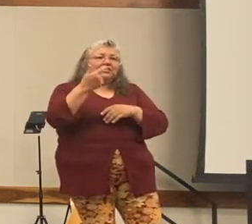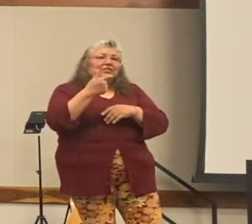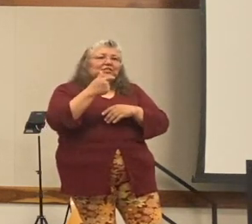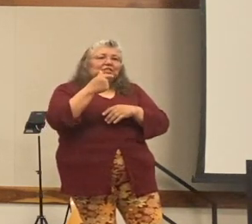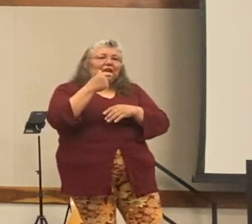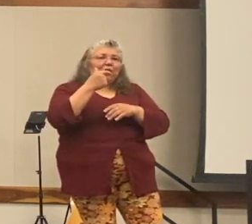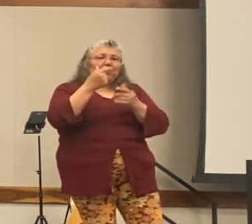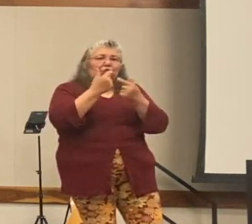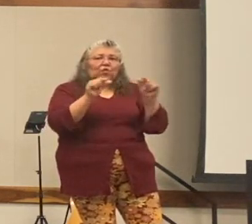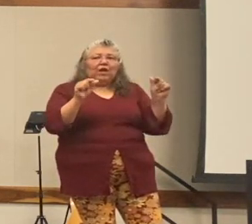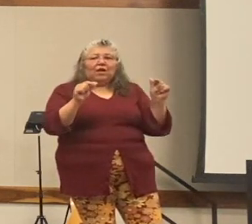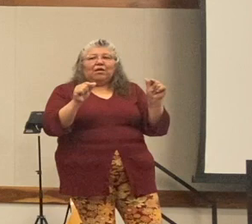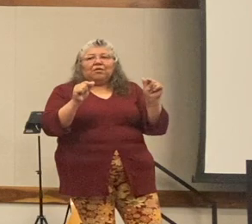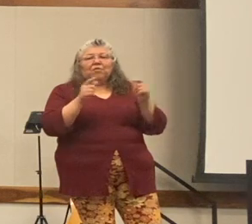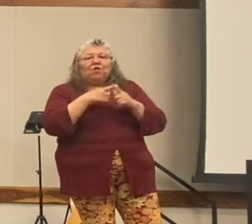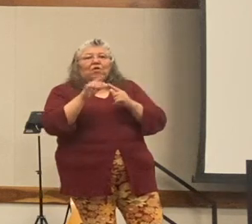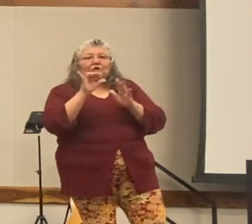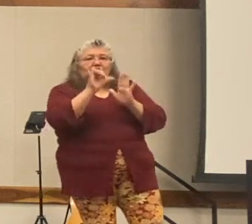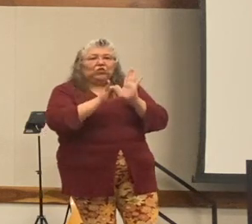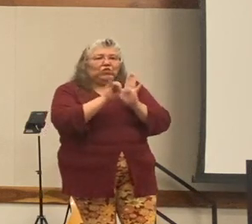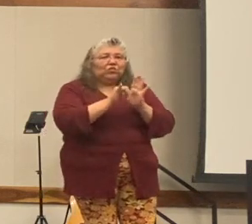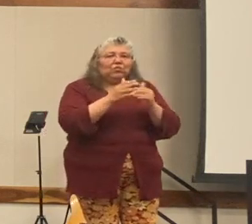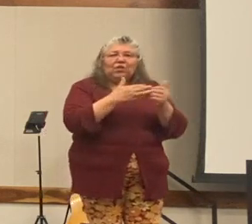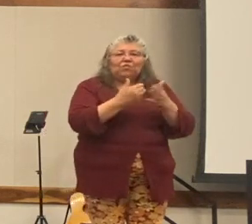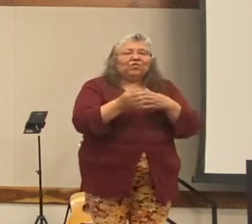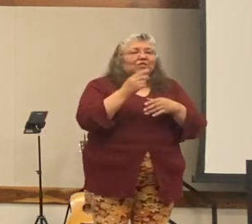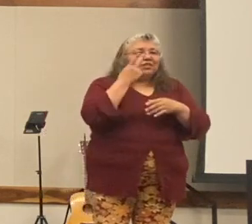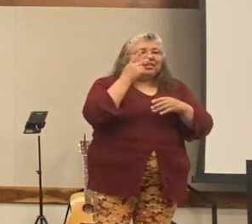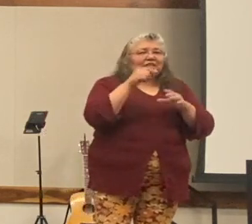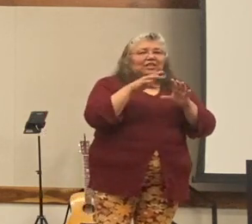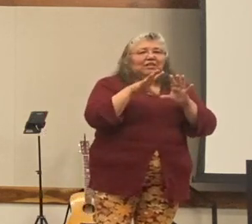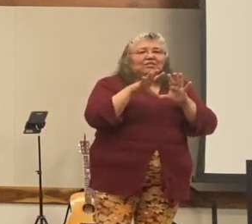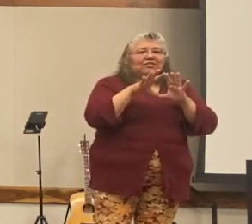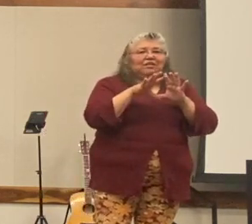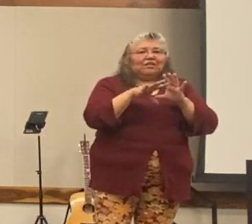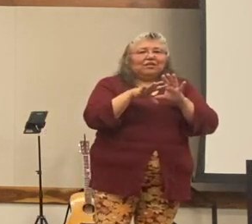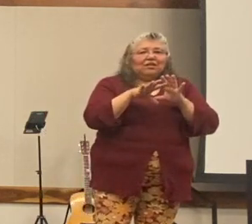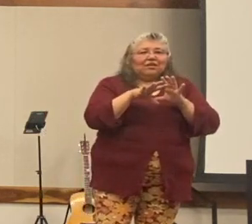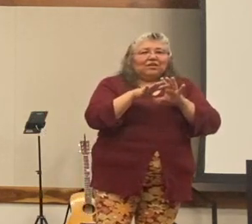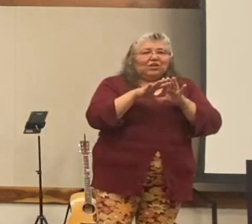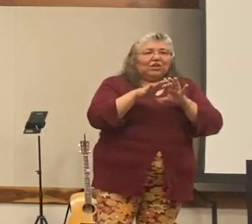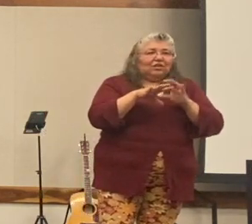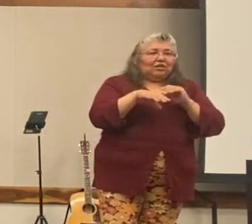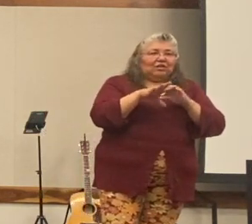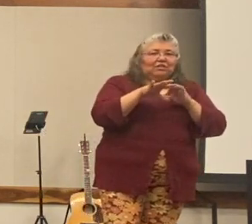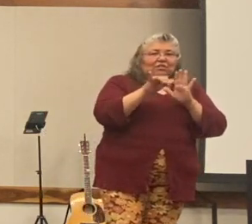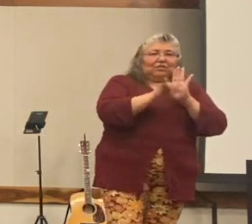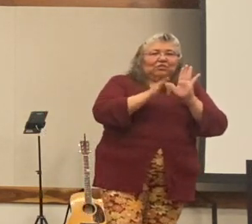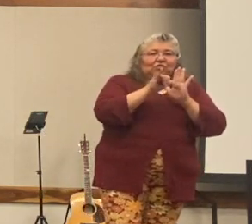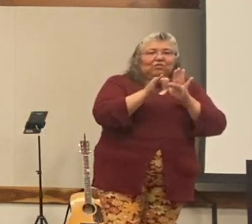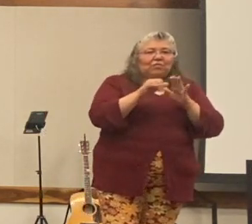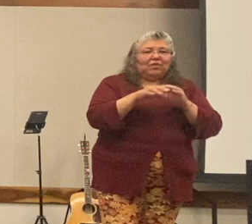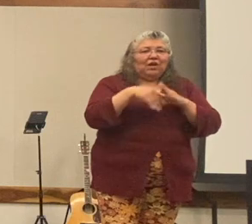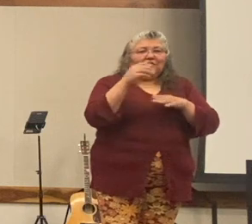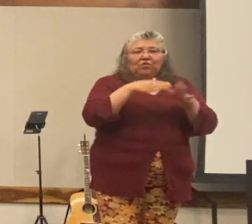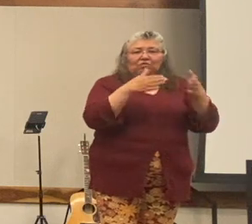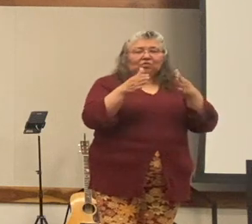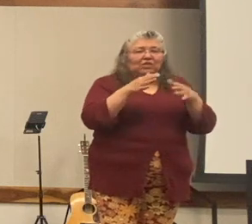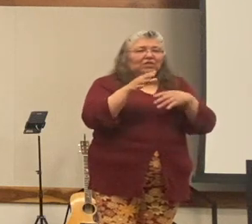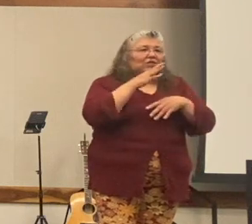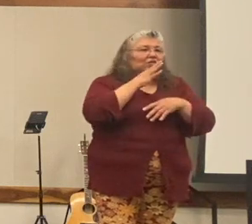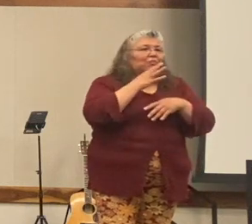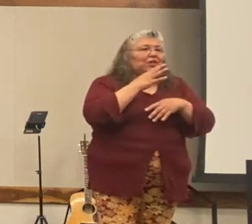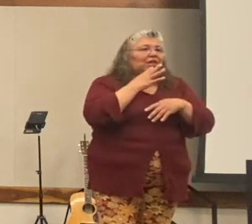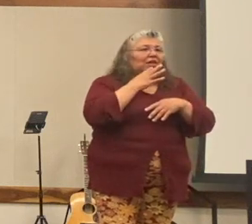or YouTube or whatever? You ever see those videos where people are out on the streets and they are